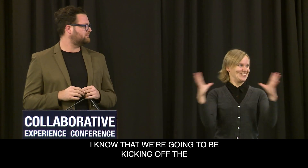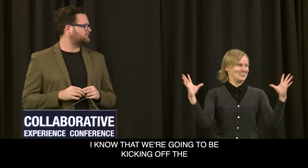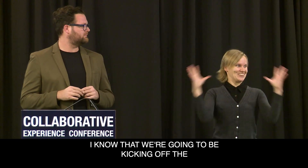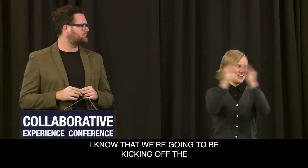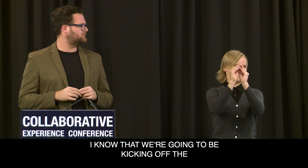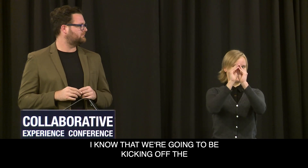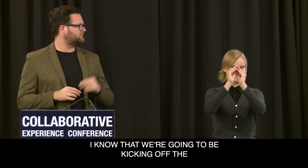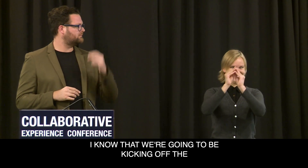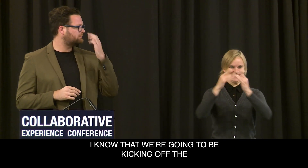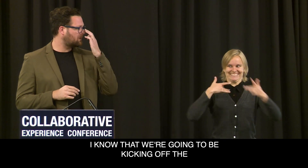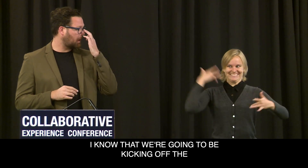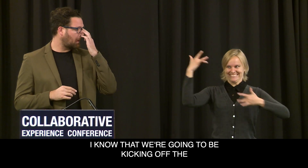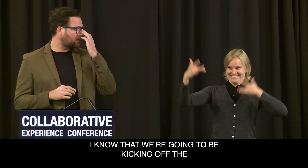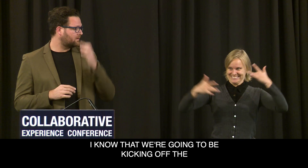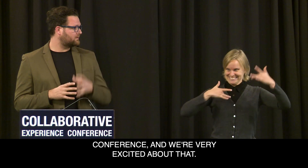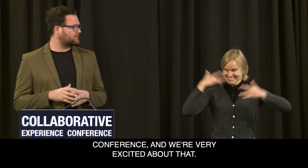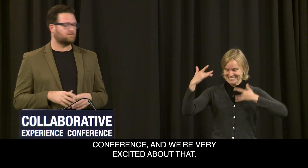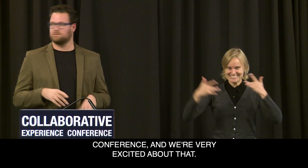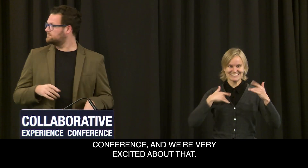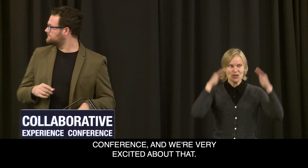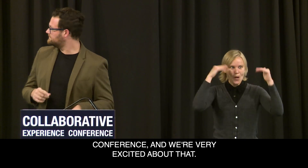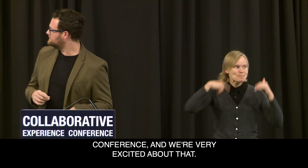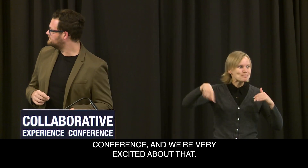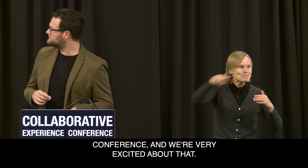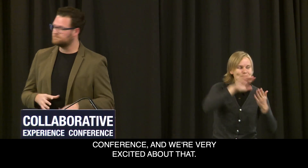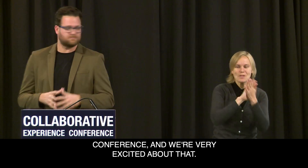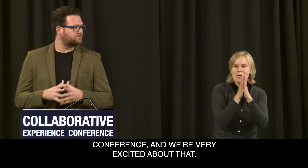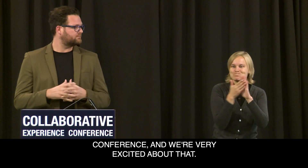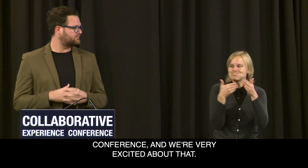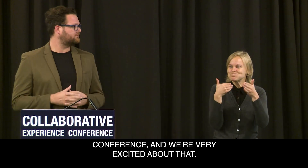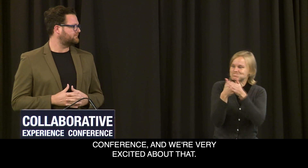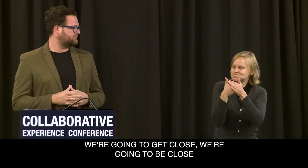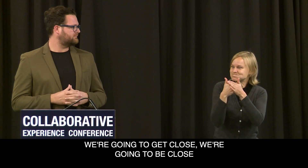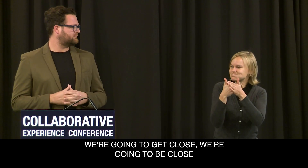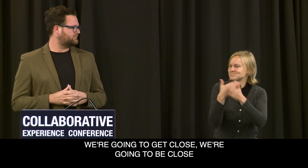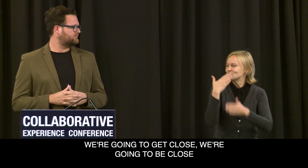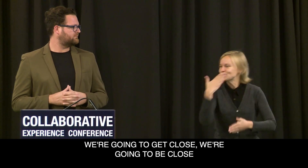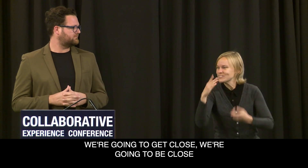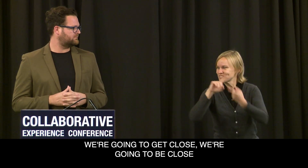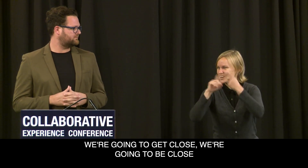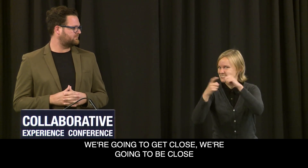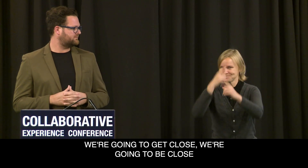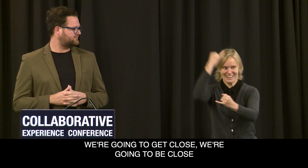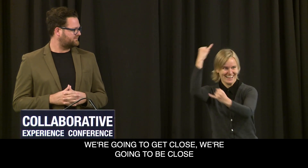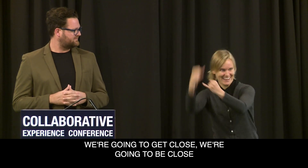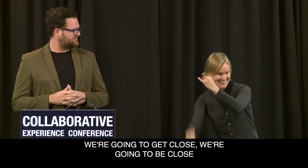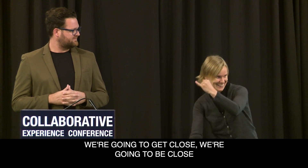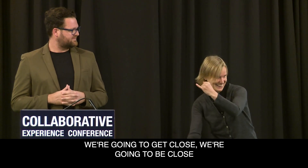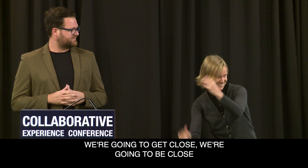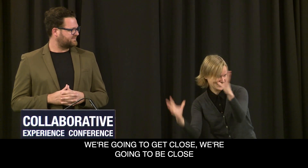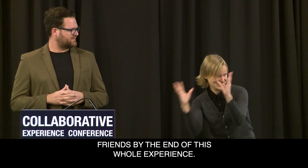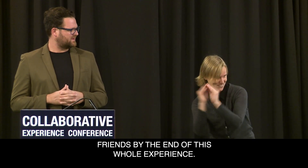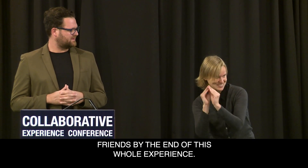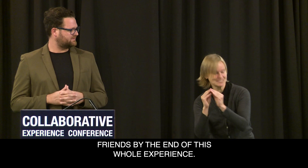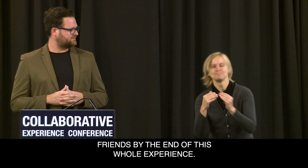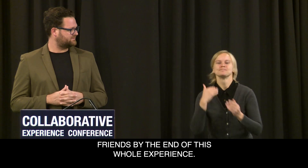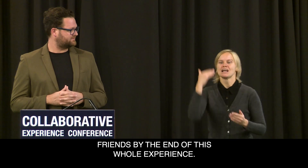that we're going to be kicking off the conference, and we're very excited about that. We're going to get close, and we're going to be close friends by the end of this